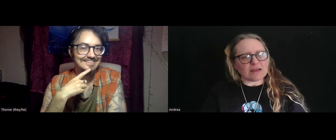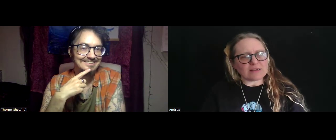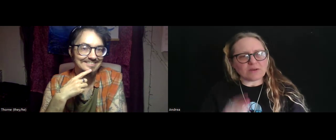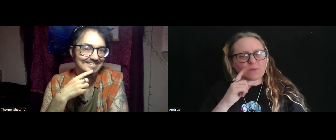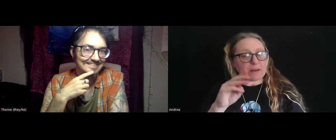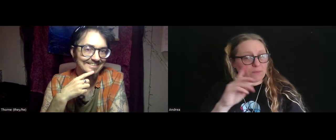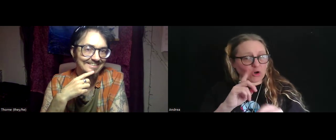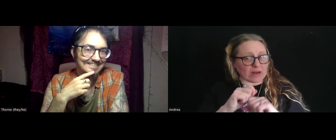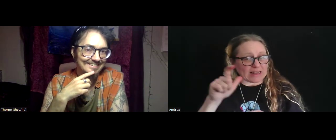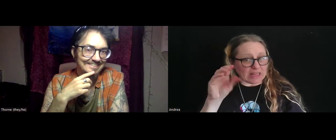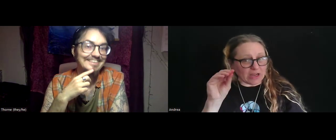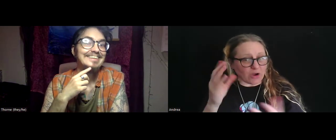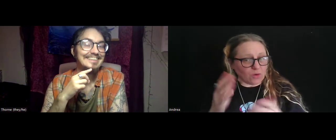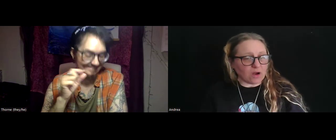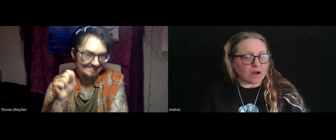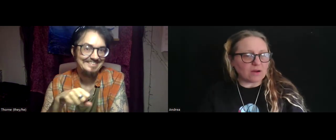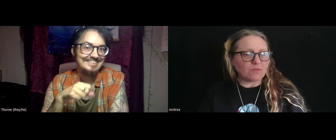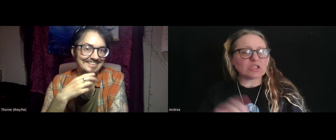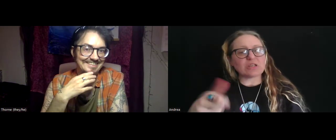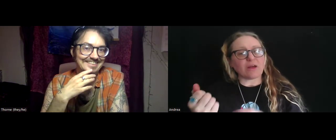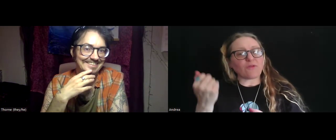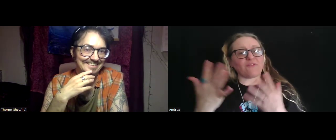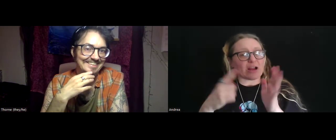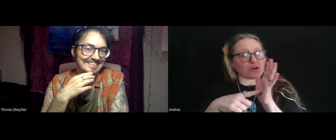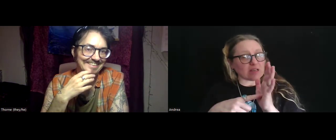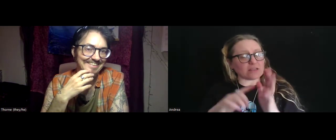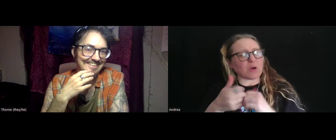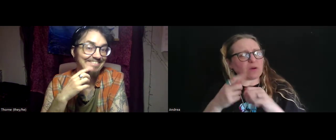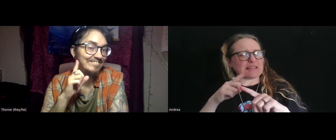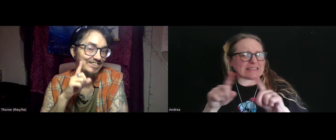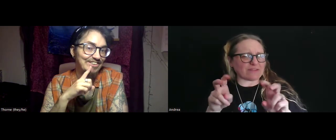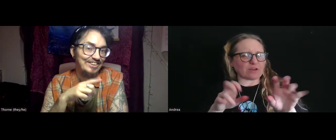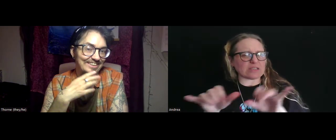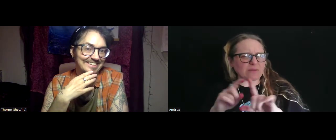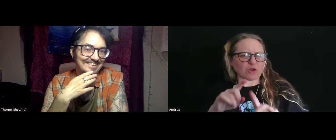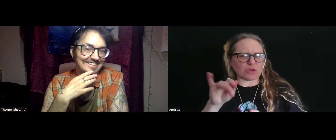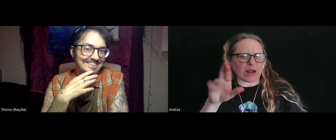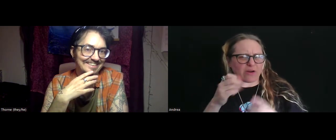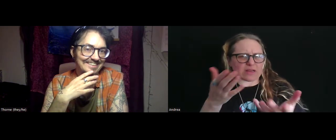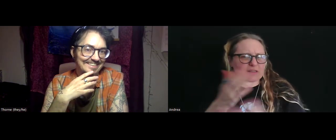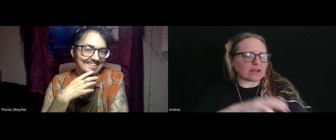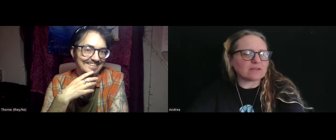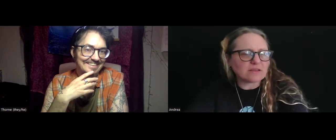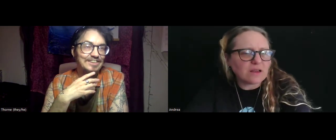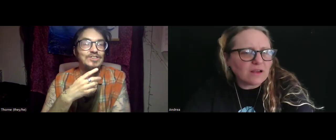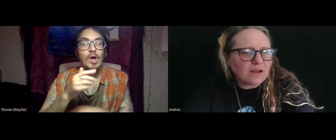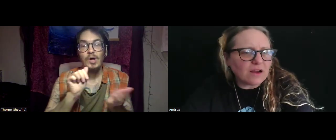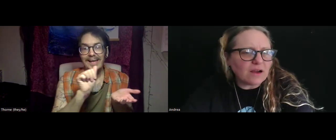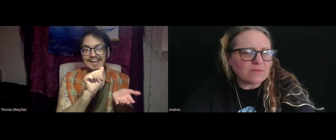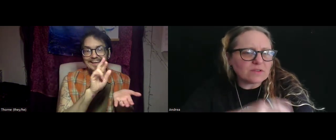Next, it would be Mercury and Leo, which is another fire sign. So how is that different, similar to Aries, I guess?